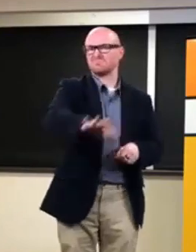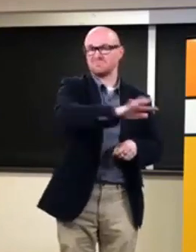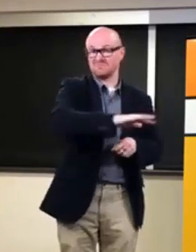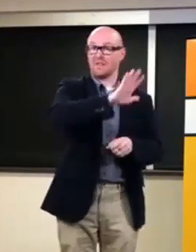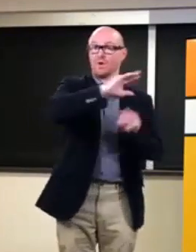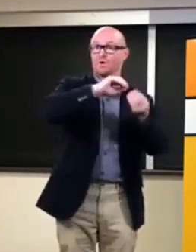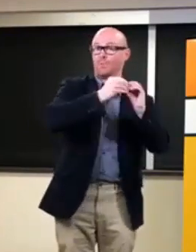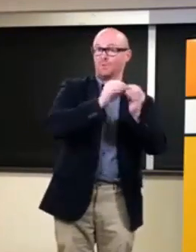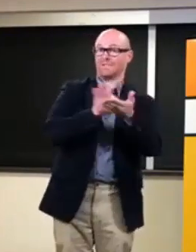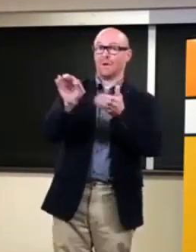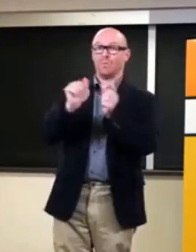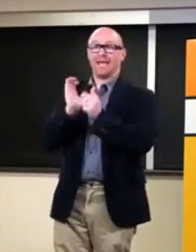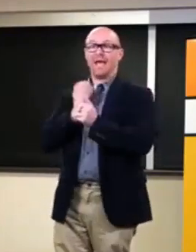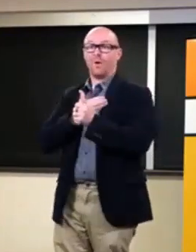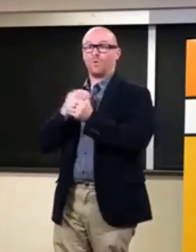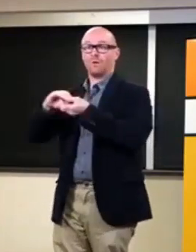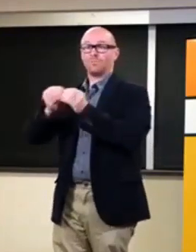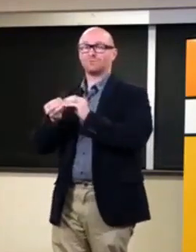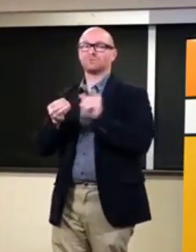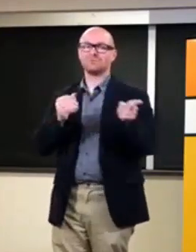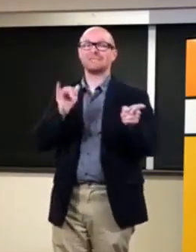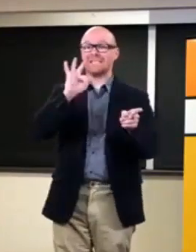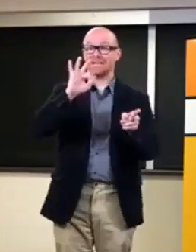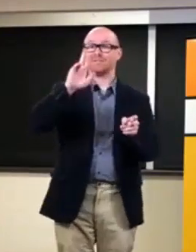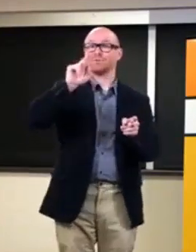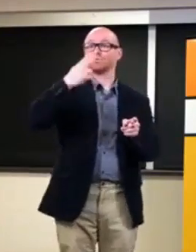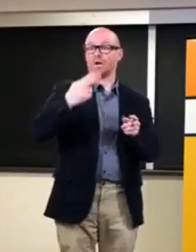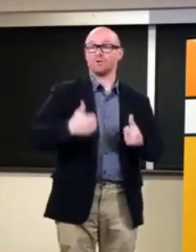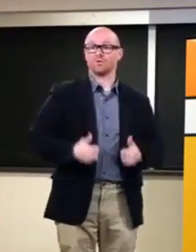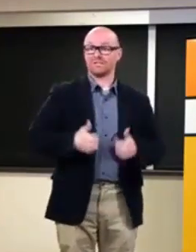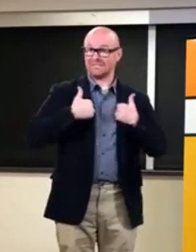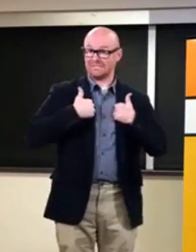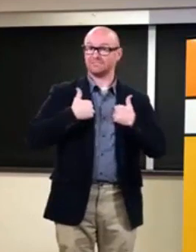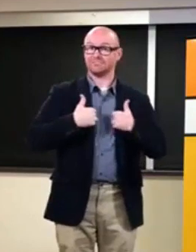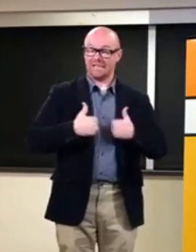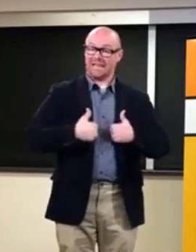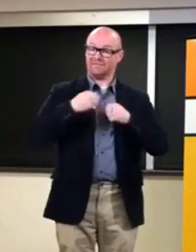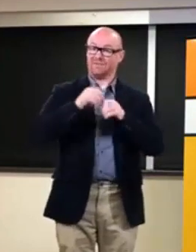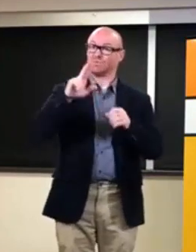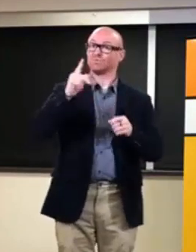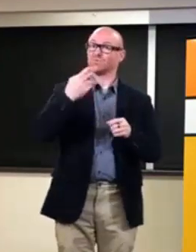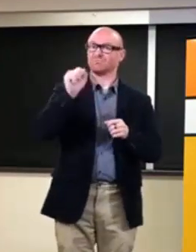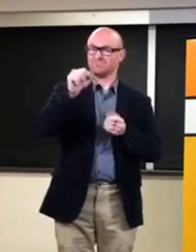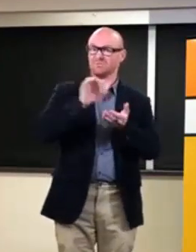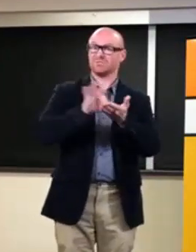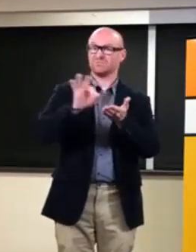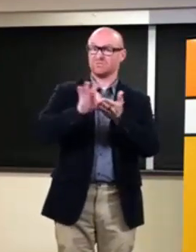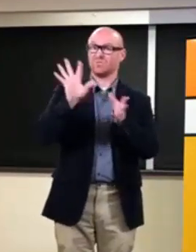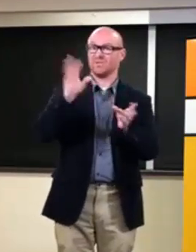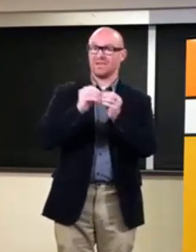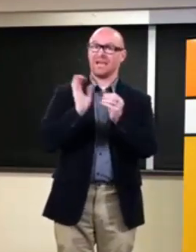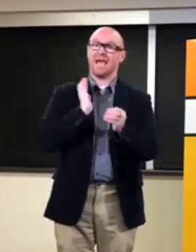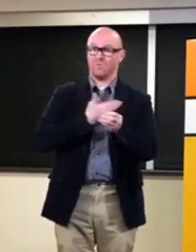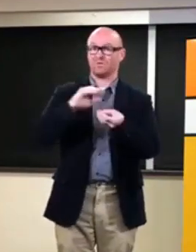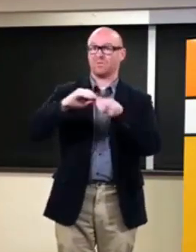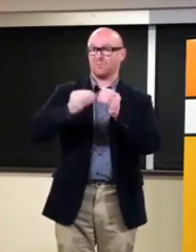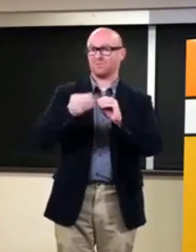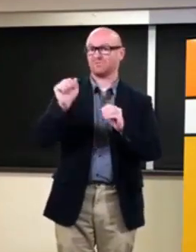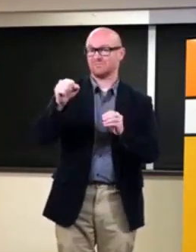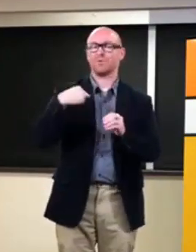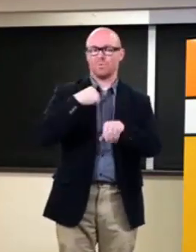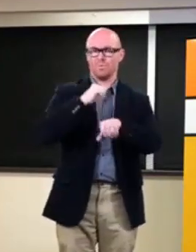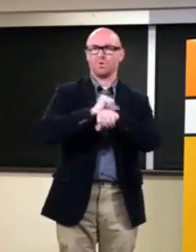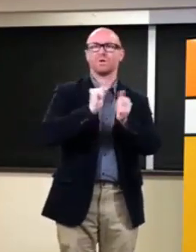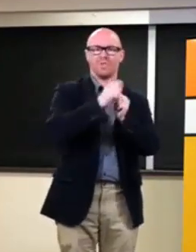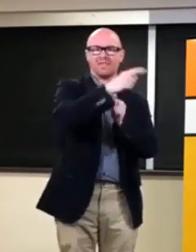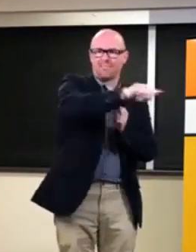Nation. Are they counted in our system? If they are Utah residents and living in Utah, they are counted within our surveillance system, and we work with them